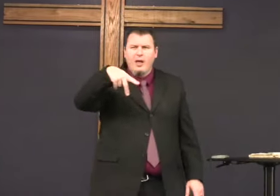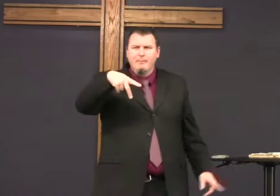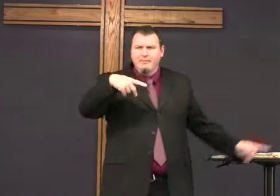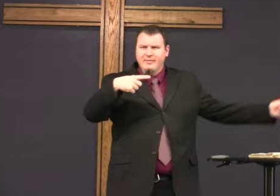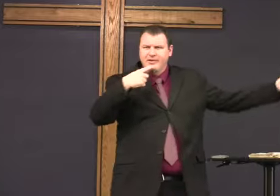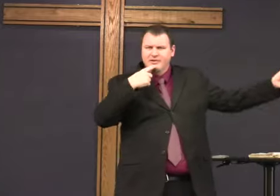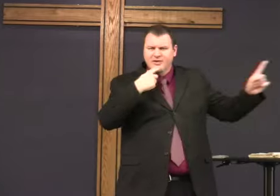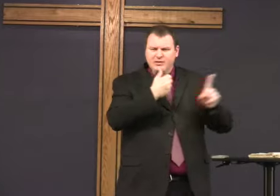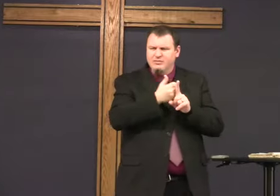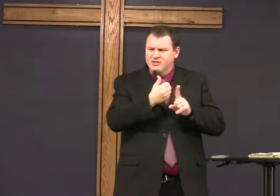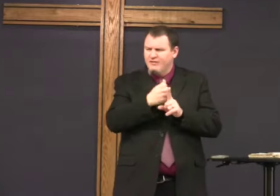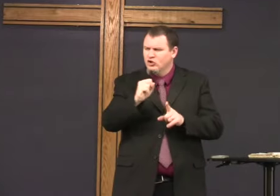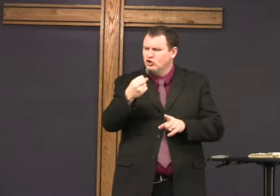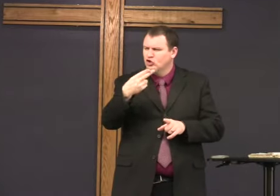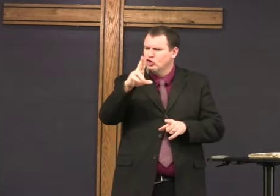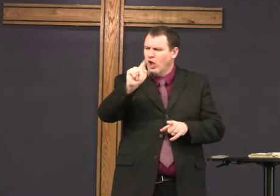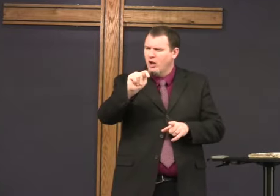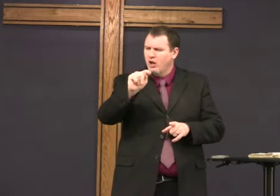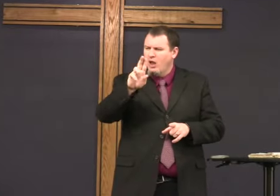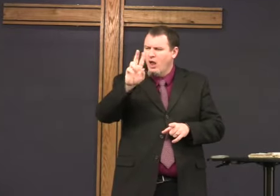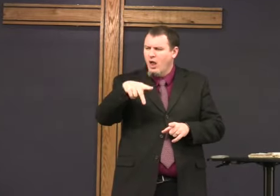Shut up. What does that mean?